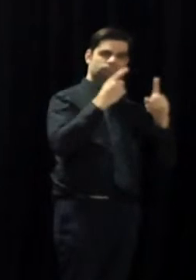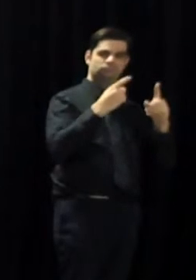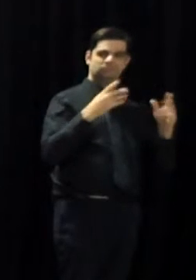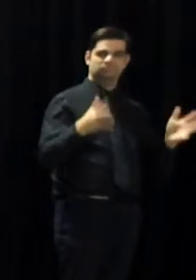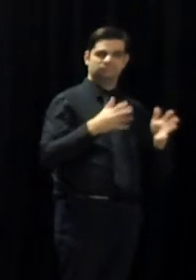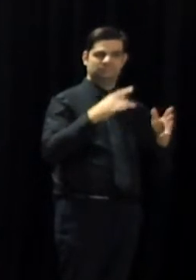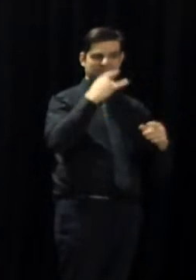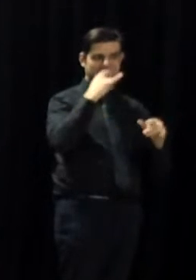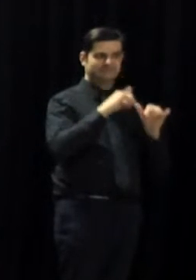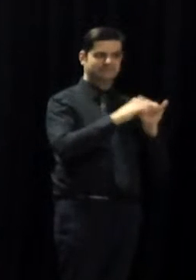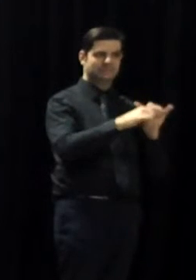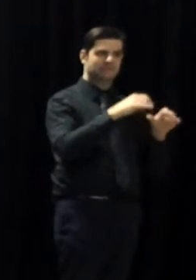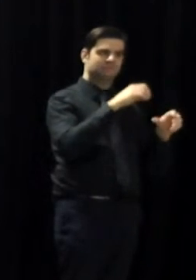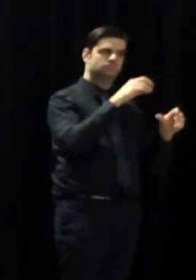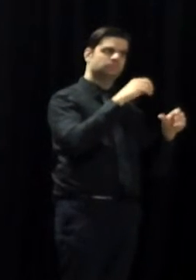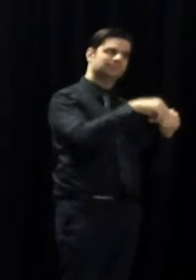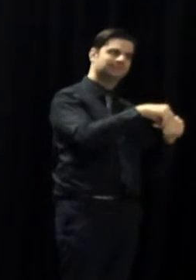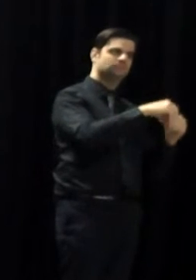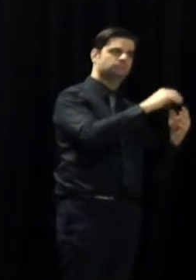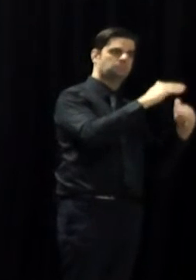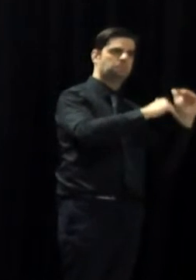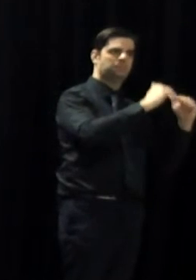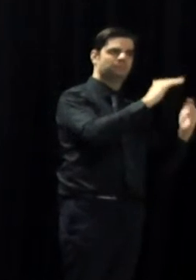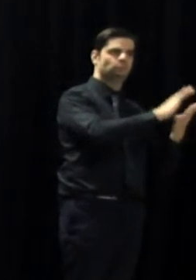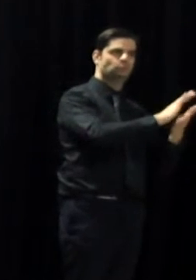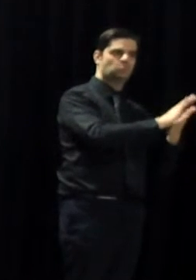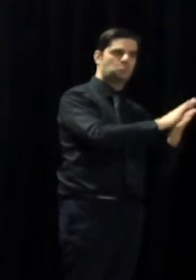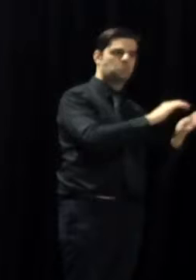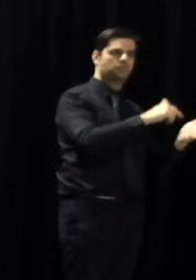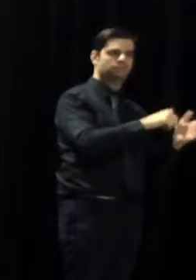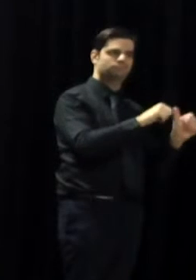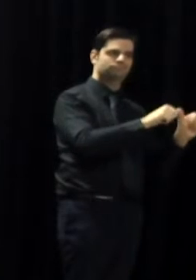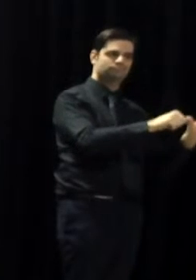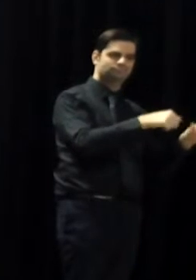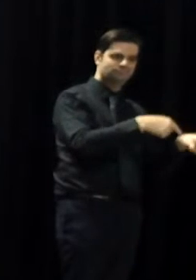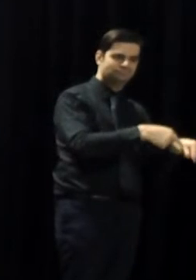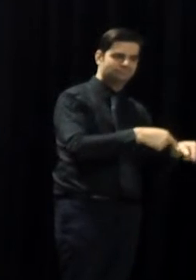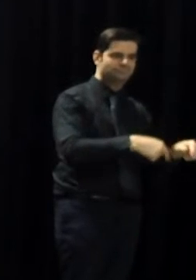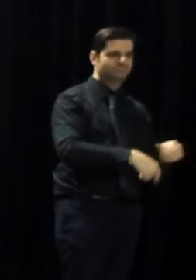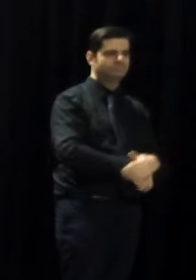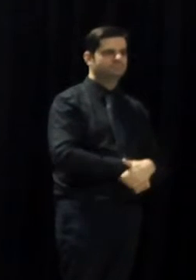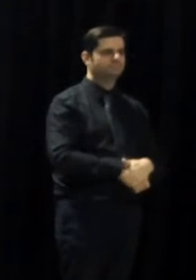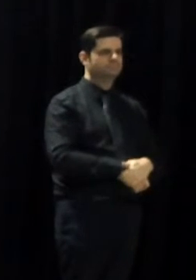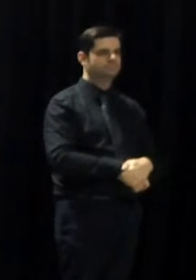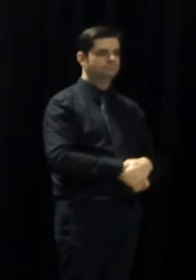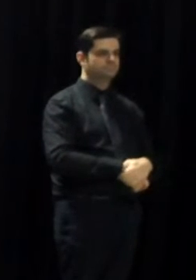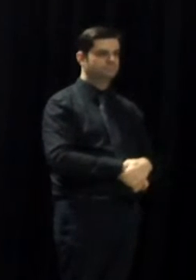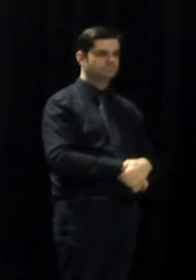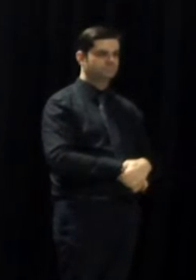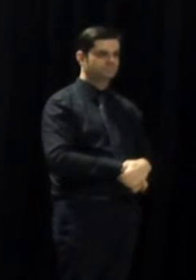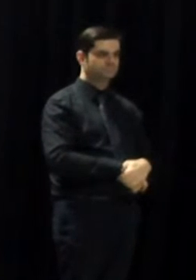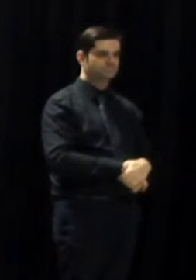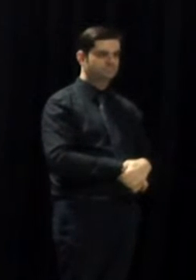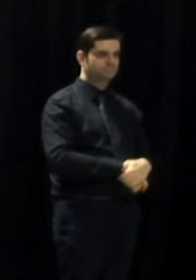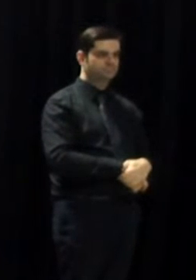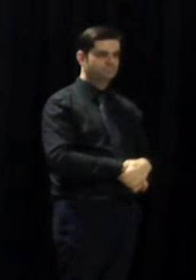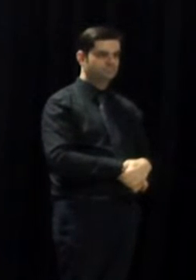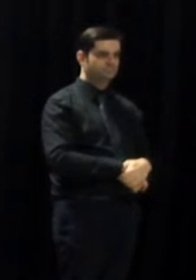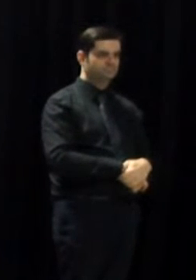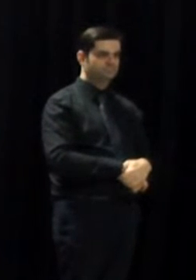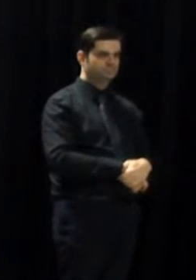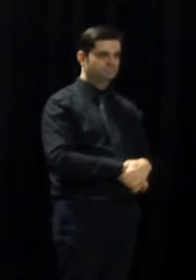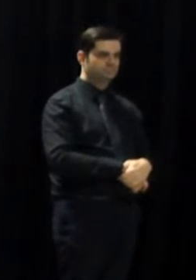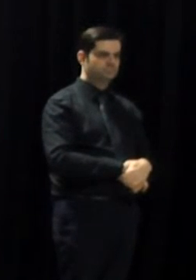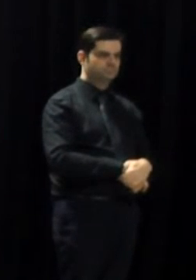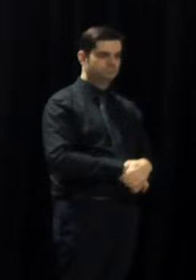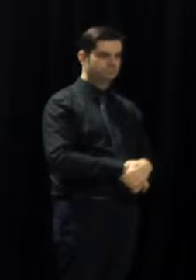I went to school. Do you remember when you went to school the week before Christmas? Never really the most productive week anyways. So a lot of excited